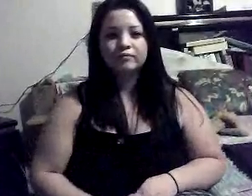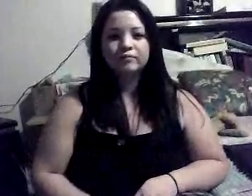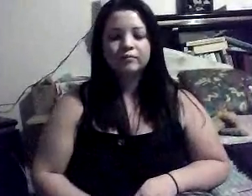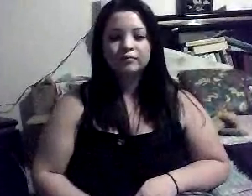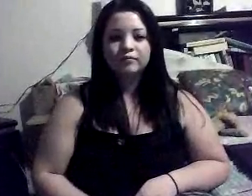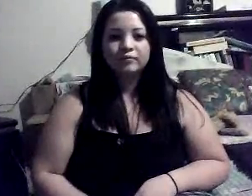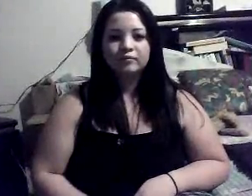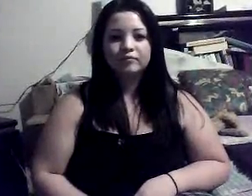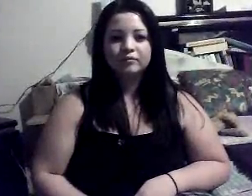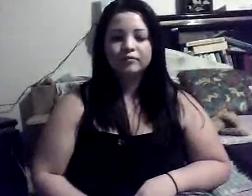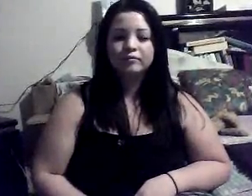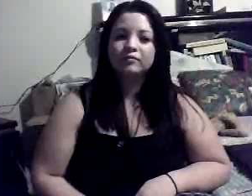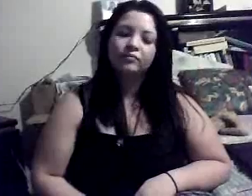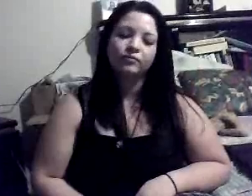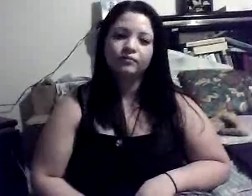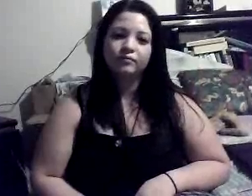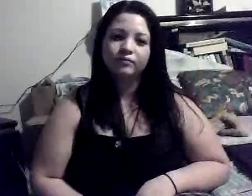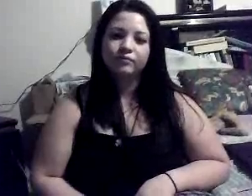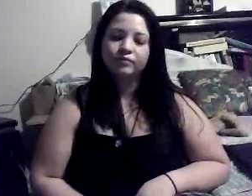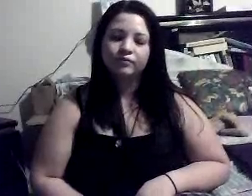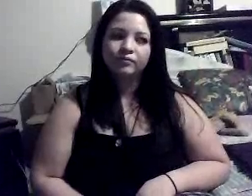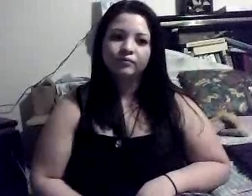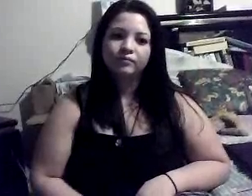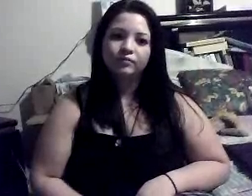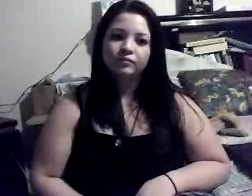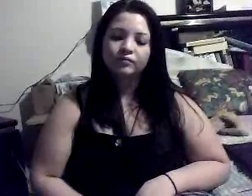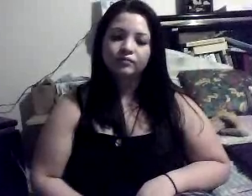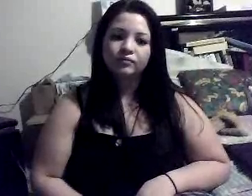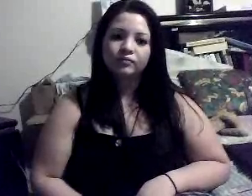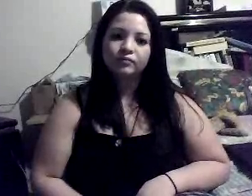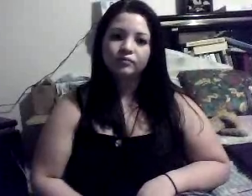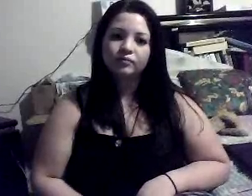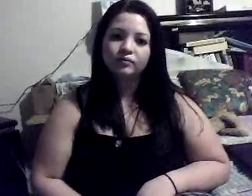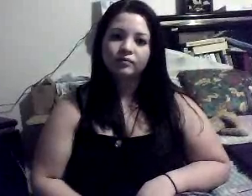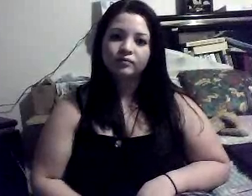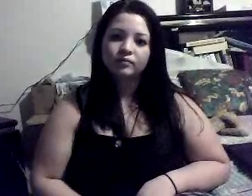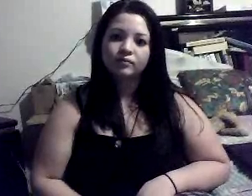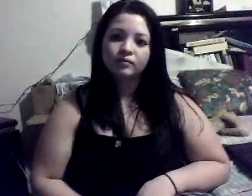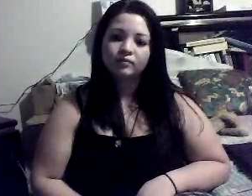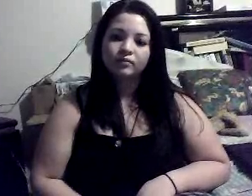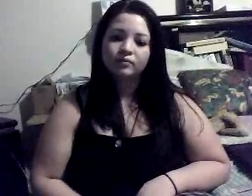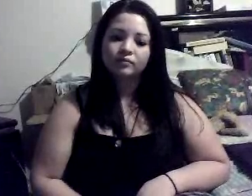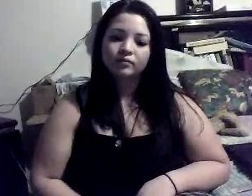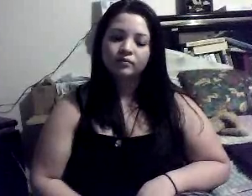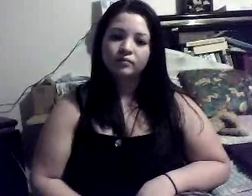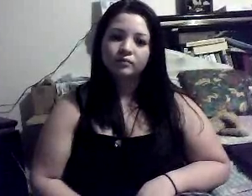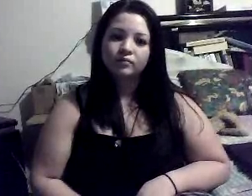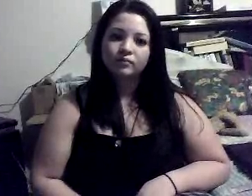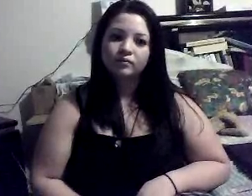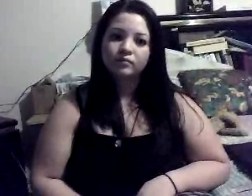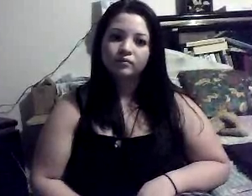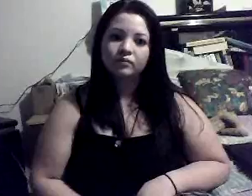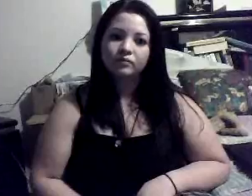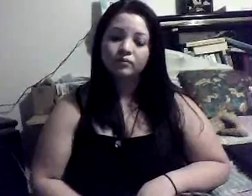Now my family room, which is very, very different, reminds a lot of people of a British pub.